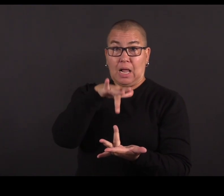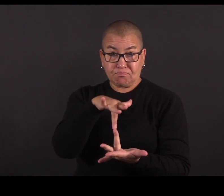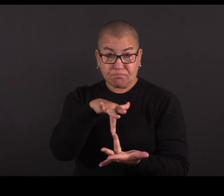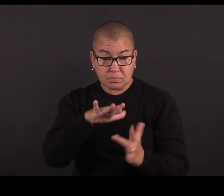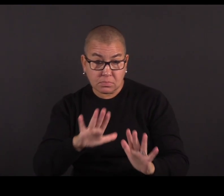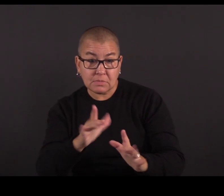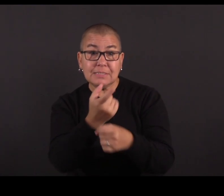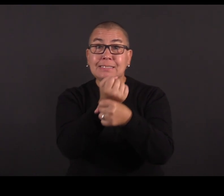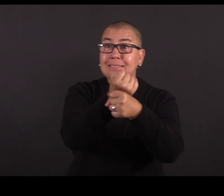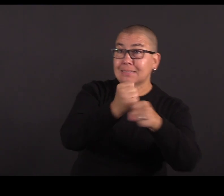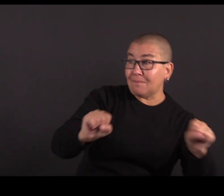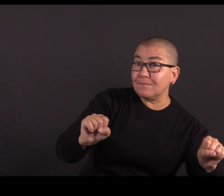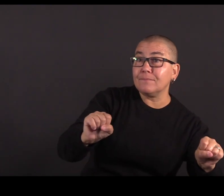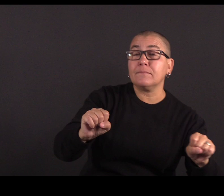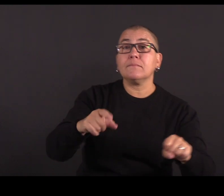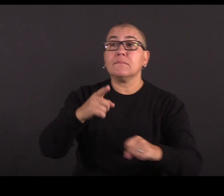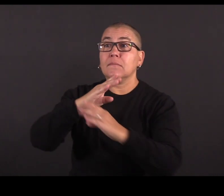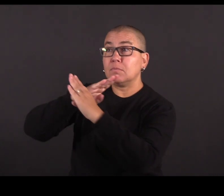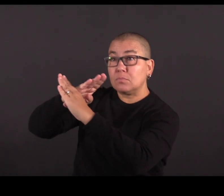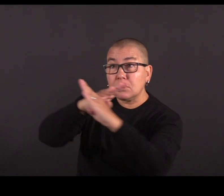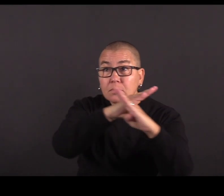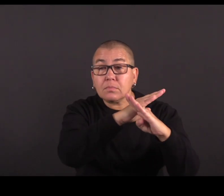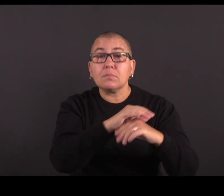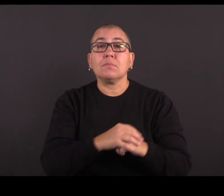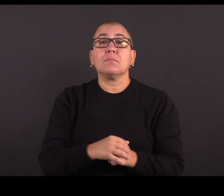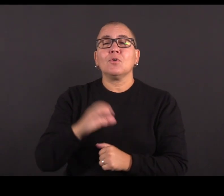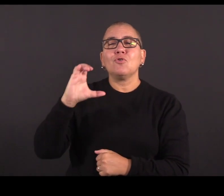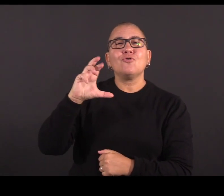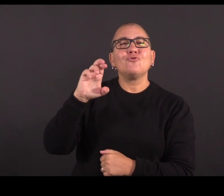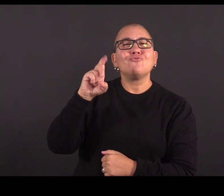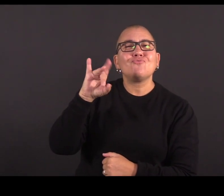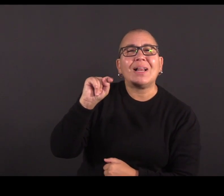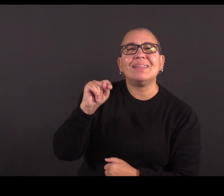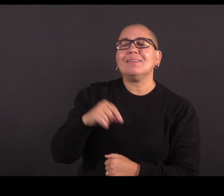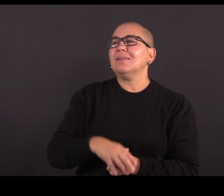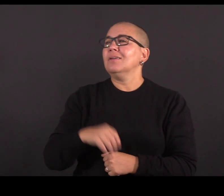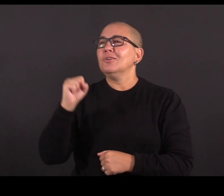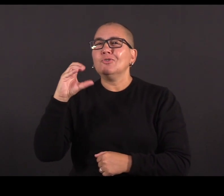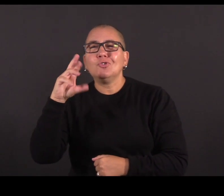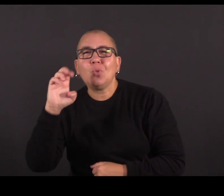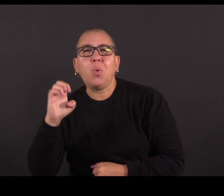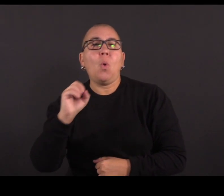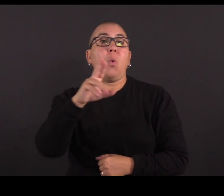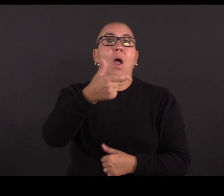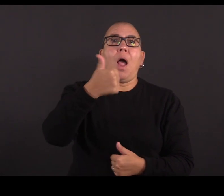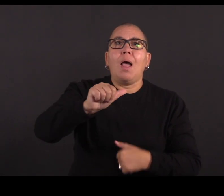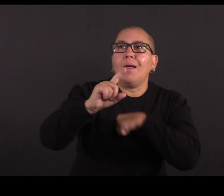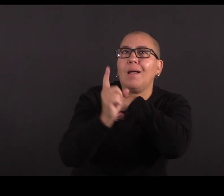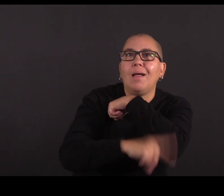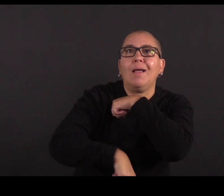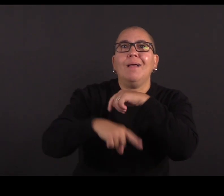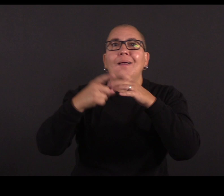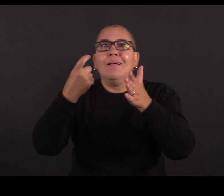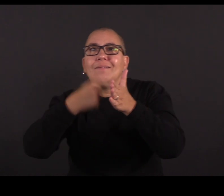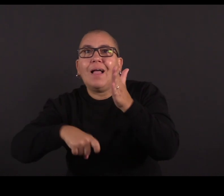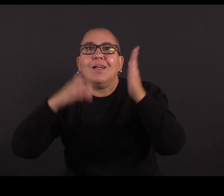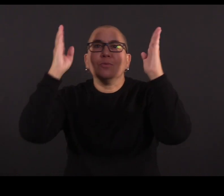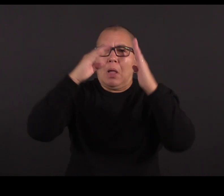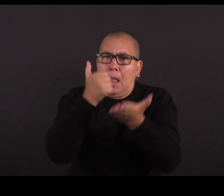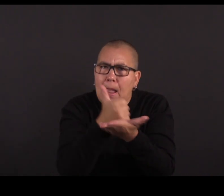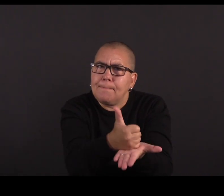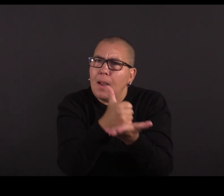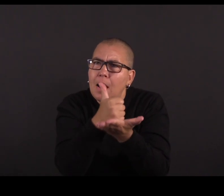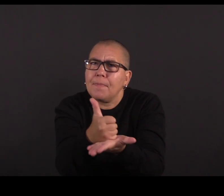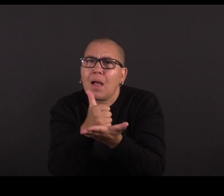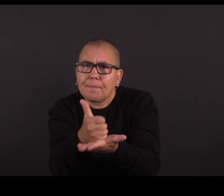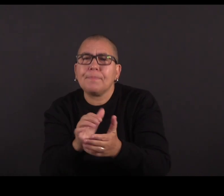or legal issues, or linking program participants with resources such as public benefits,